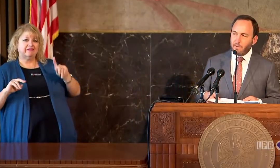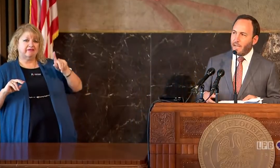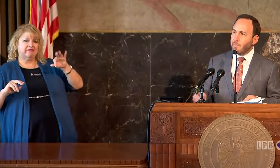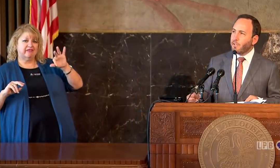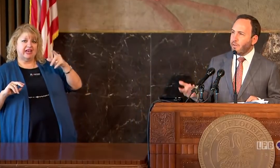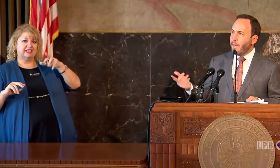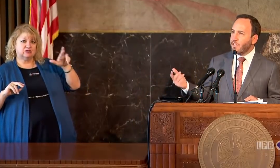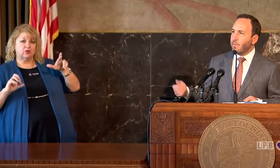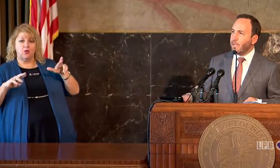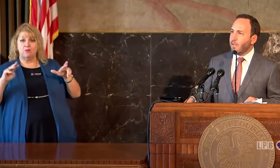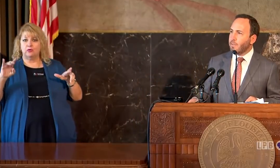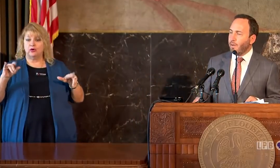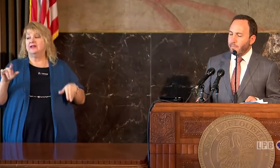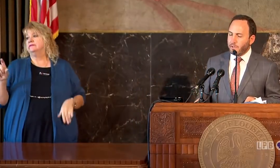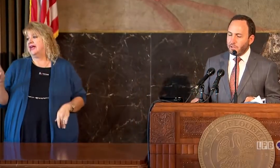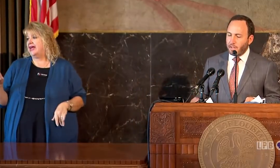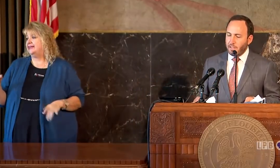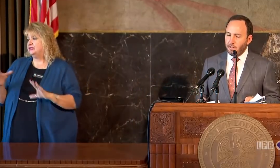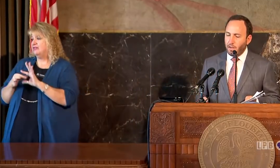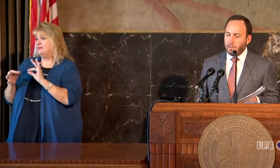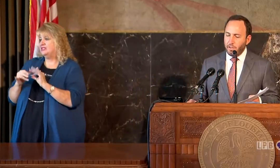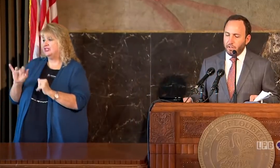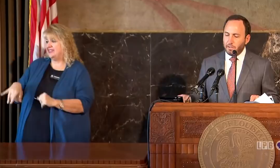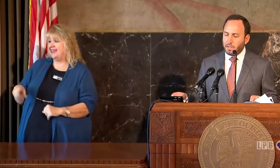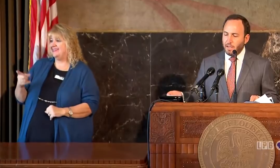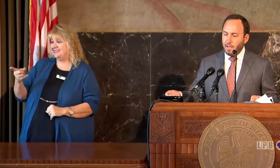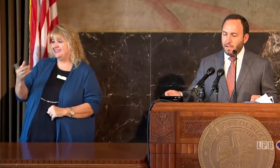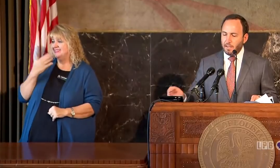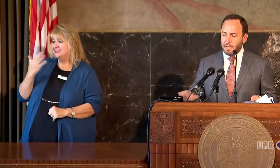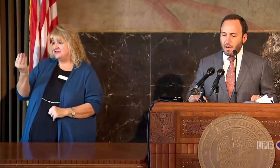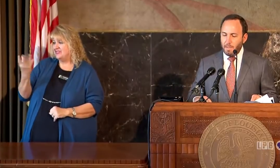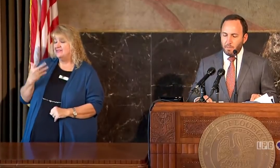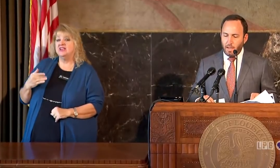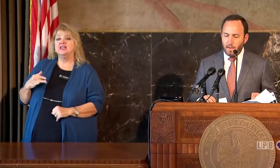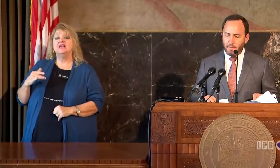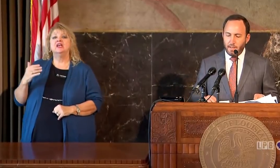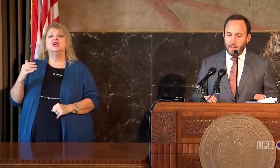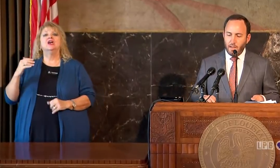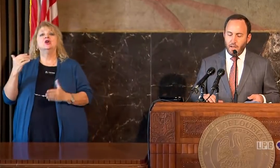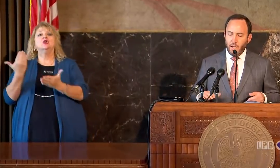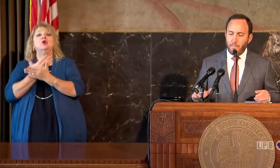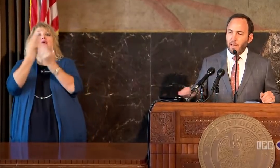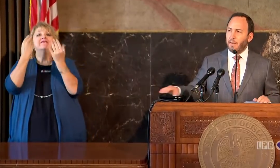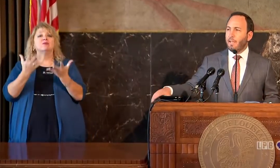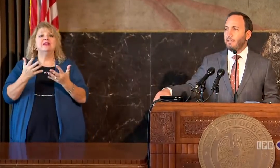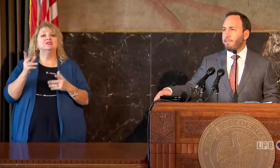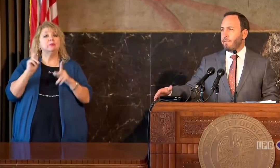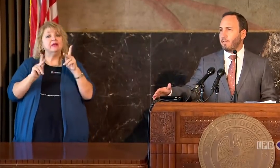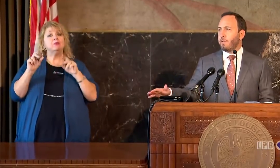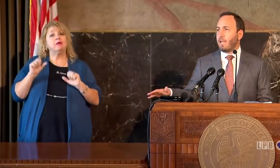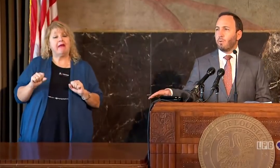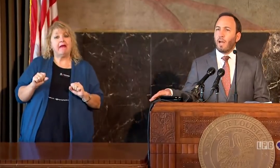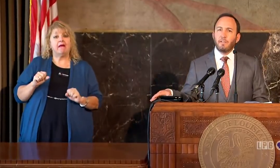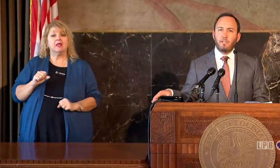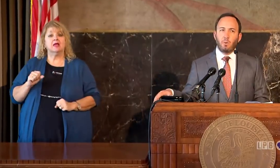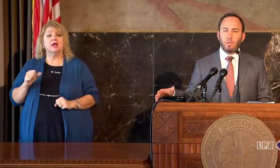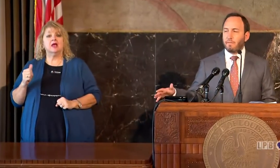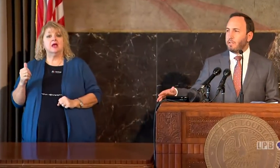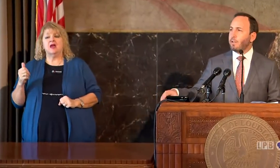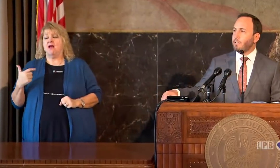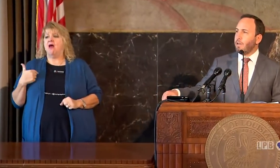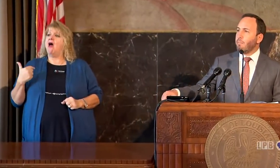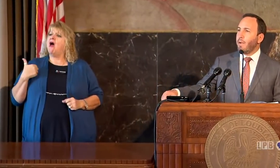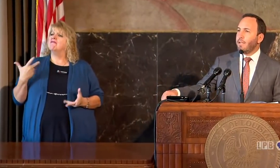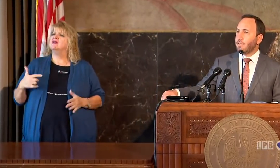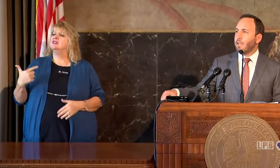granting? Thanks for asking me. I should have mentioned that when I talked about booster shots. The other news is now people have the ability, if they would like to, or if